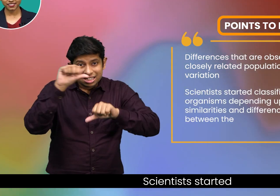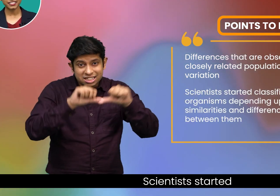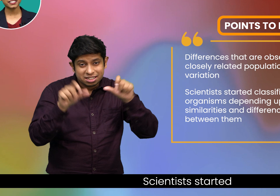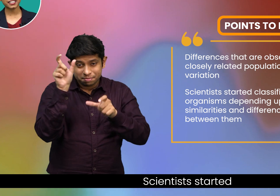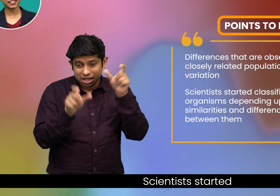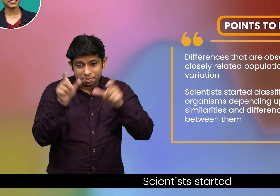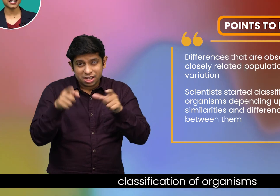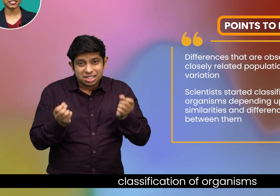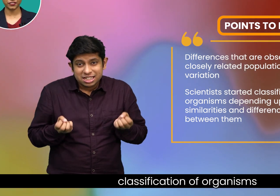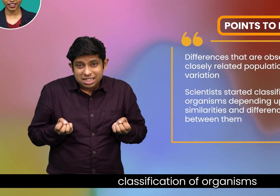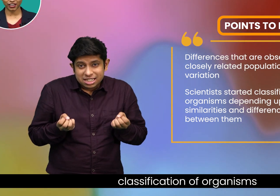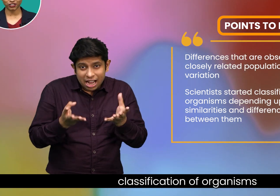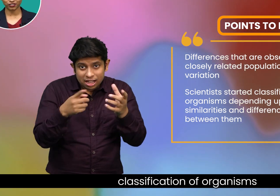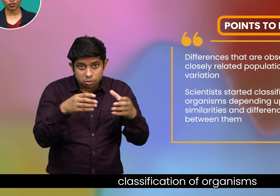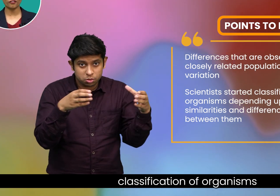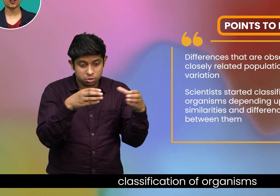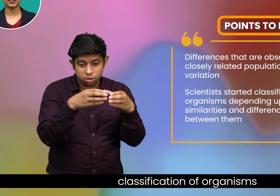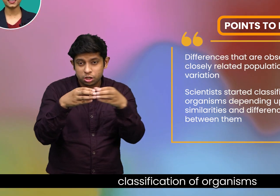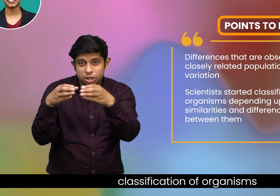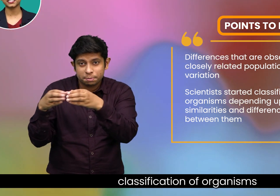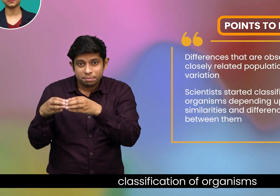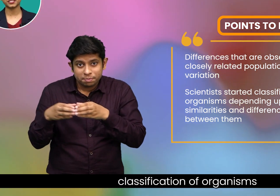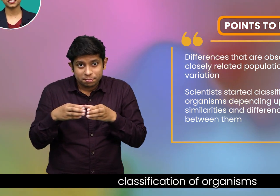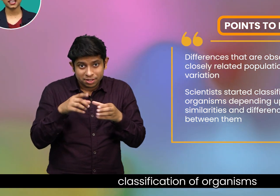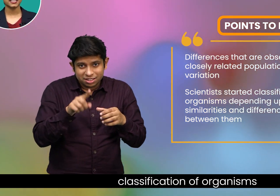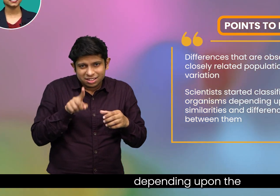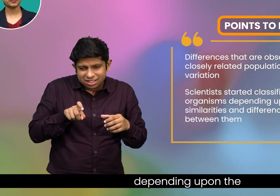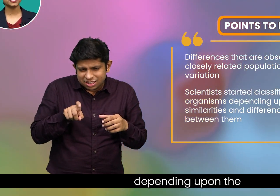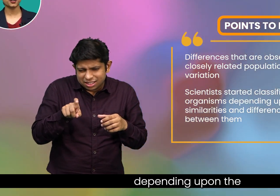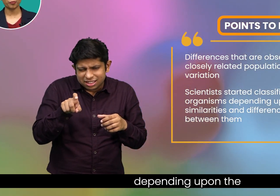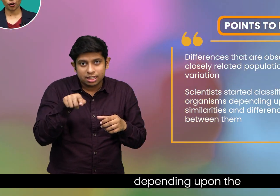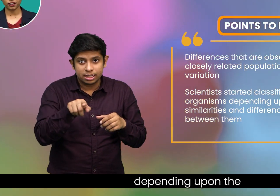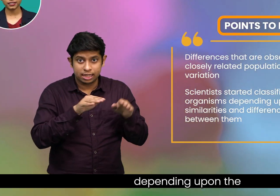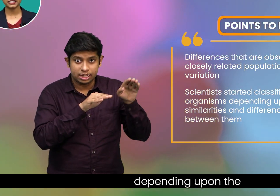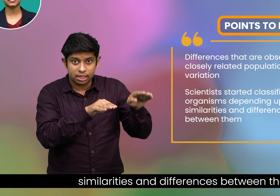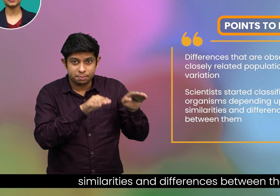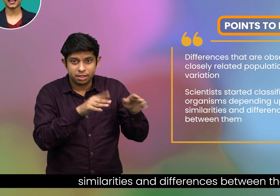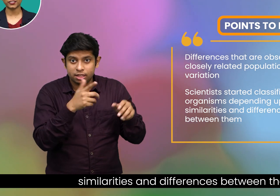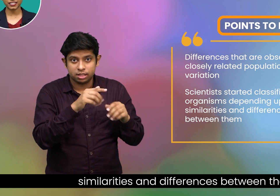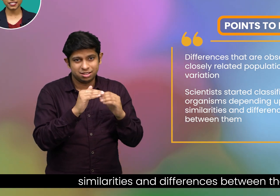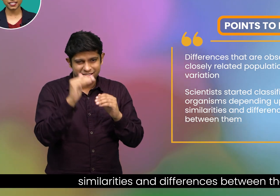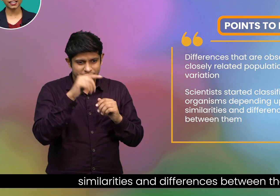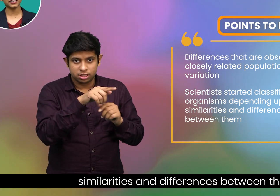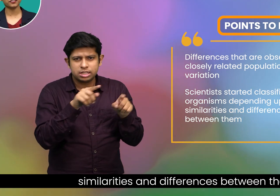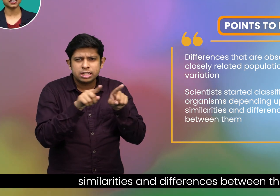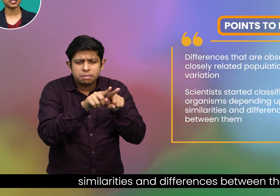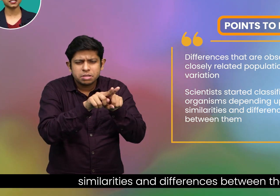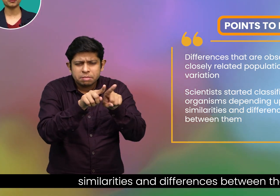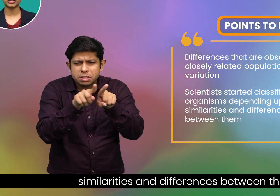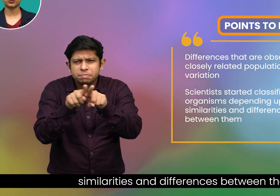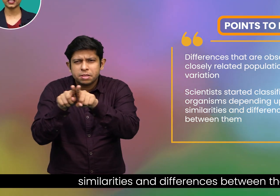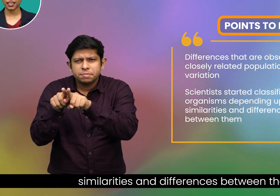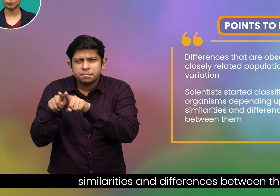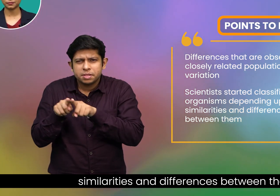Scientists started classification of organisms depending upon the similarities and